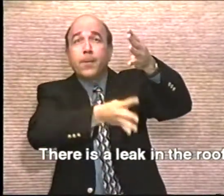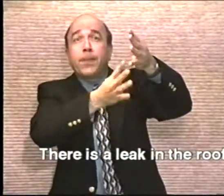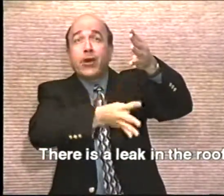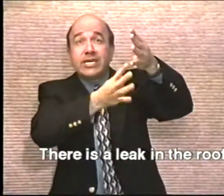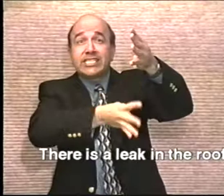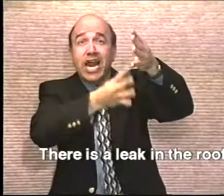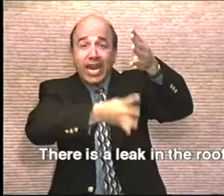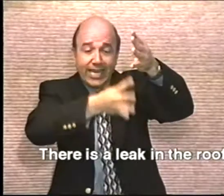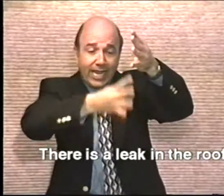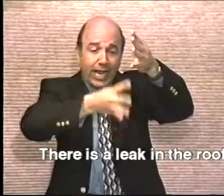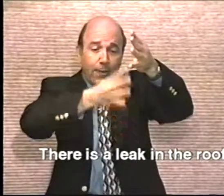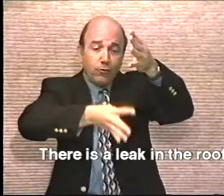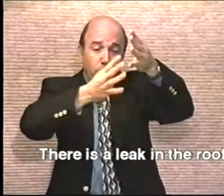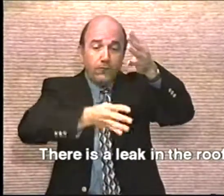there is a leak in the roof,